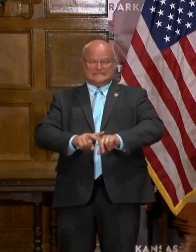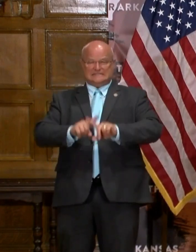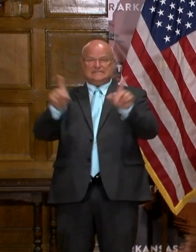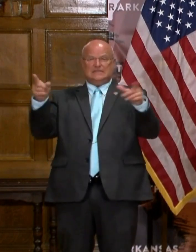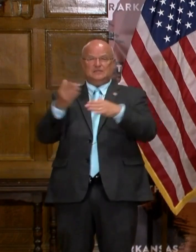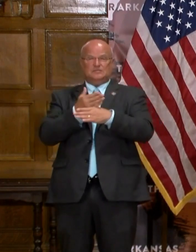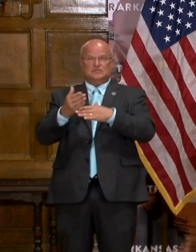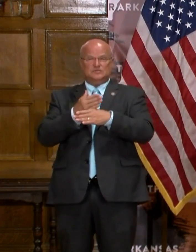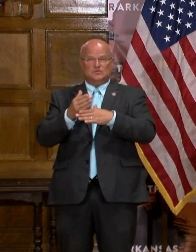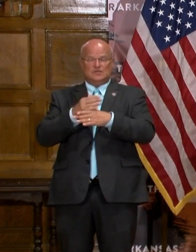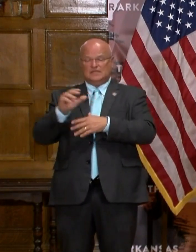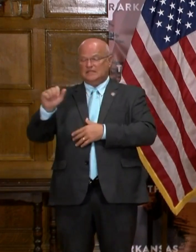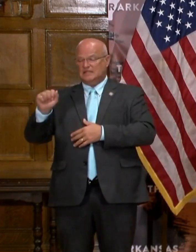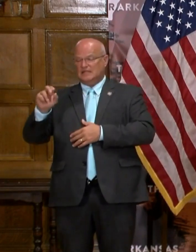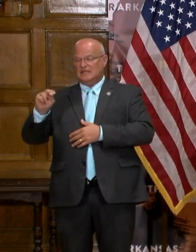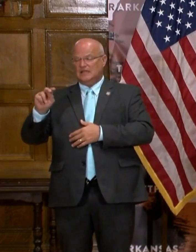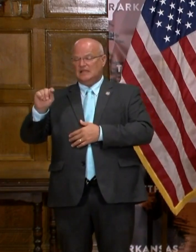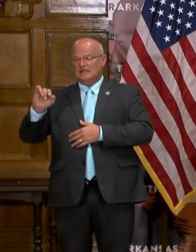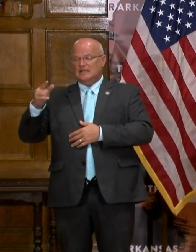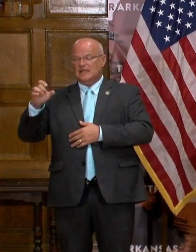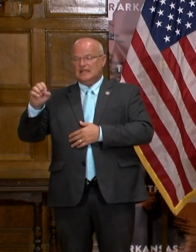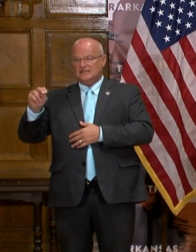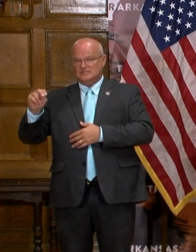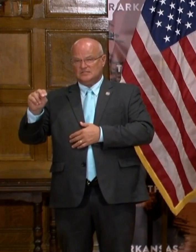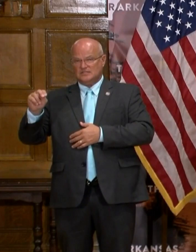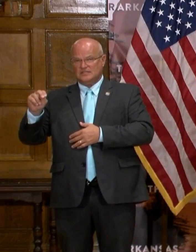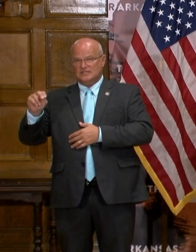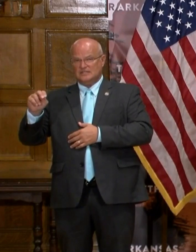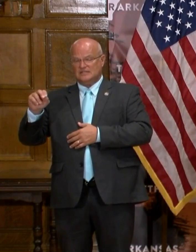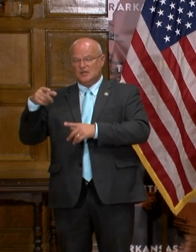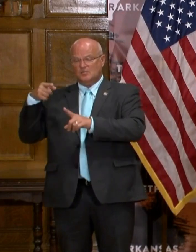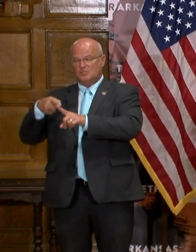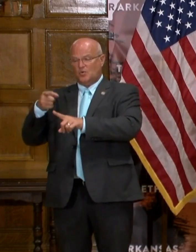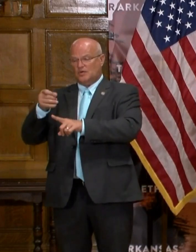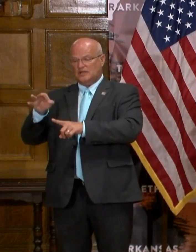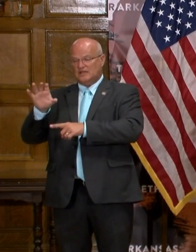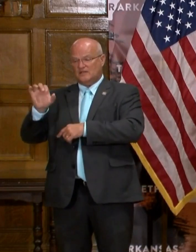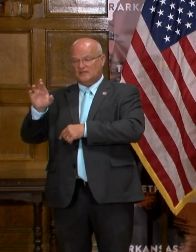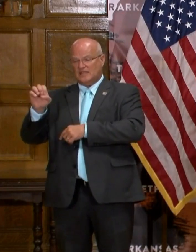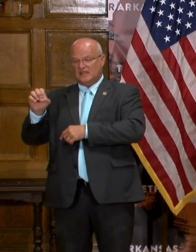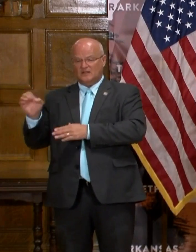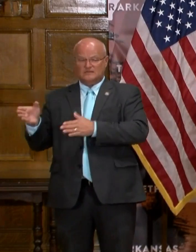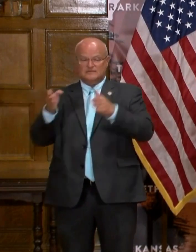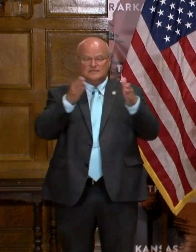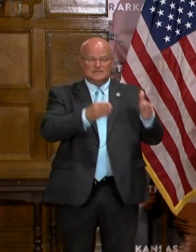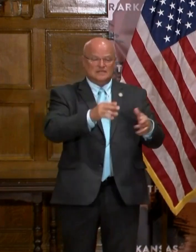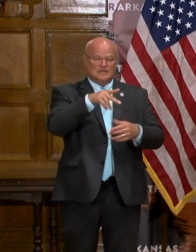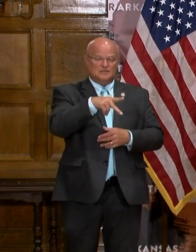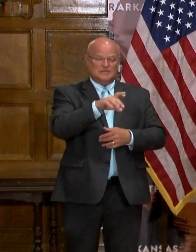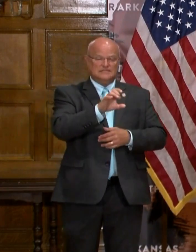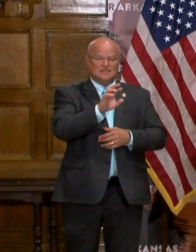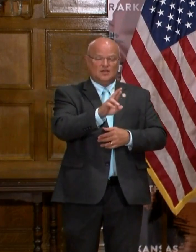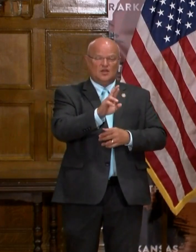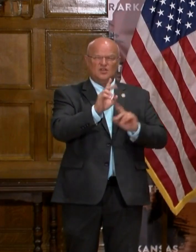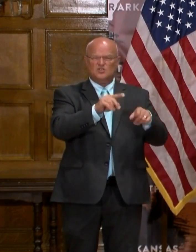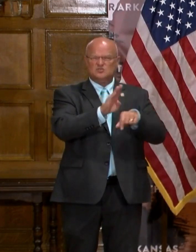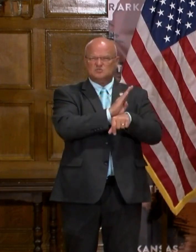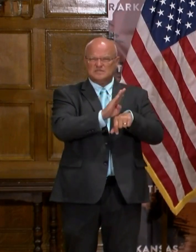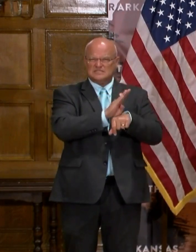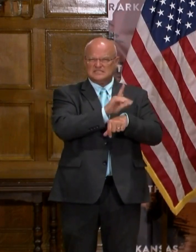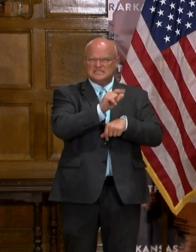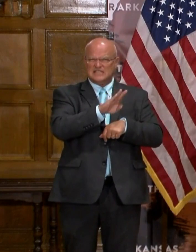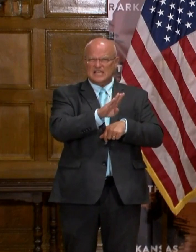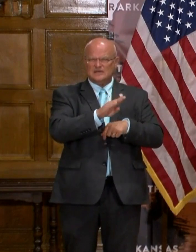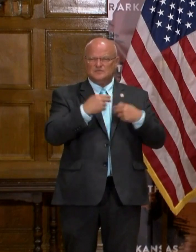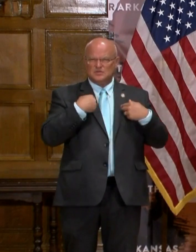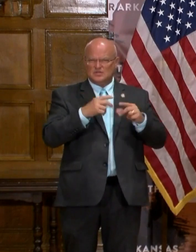distinction between that antigen point-of-care test and what we do as the PCR test that goes to the commercial labs of the Department of